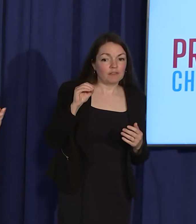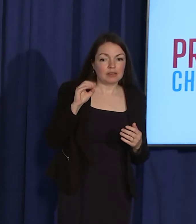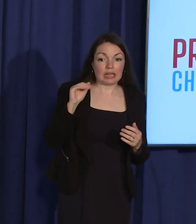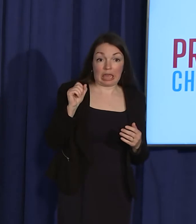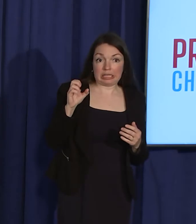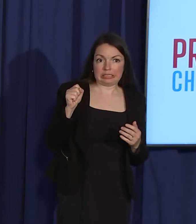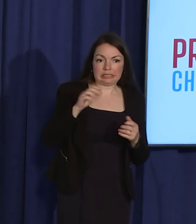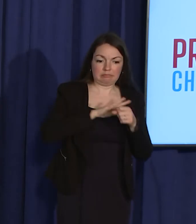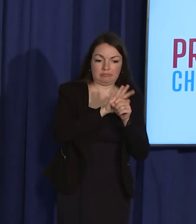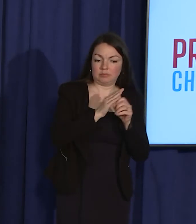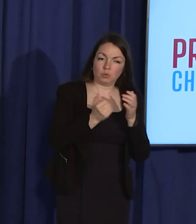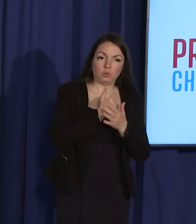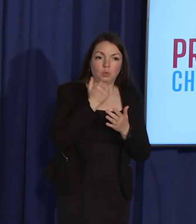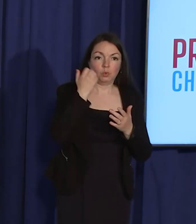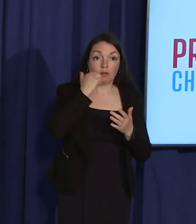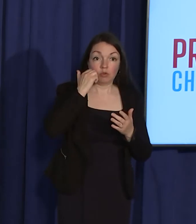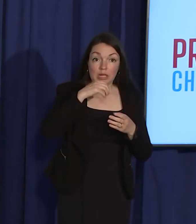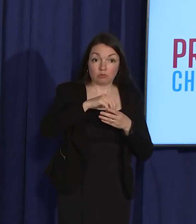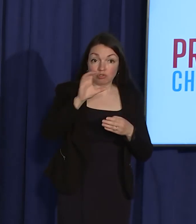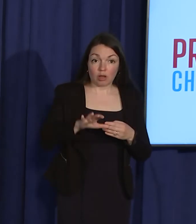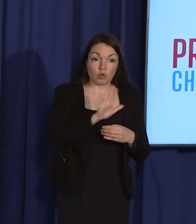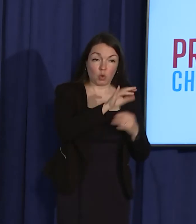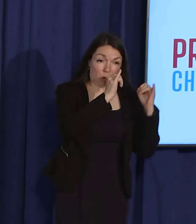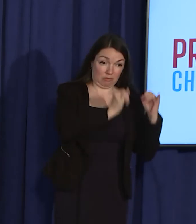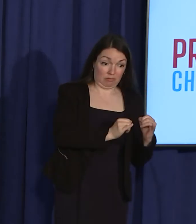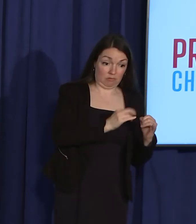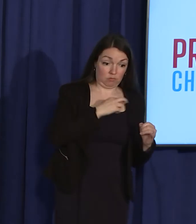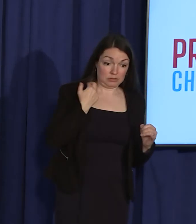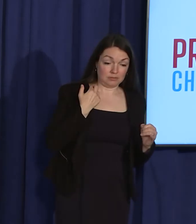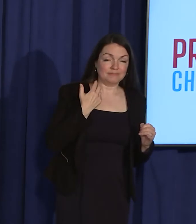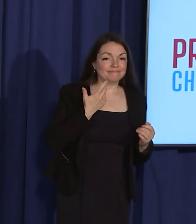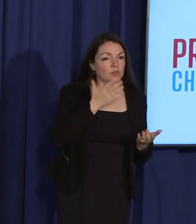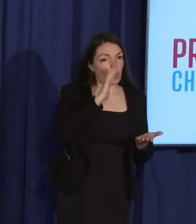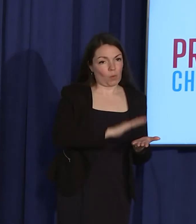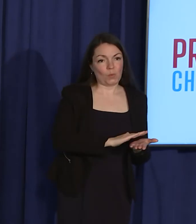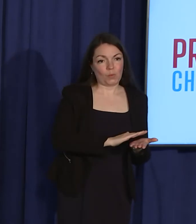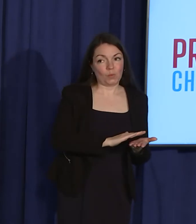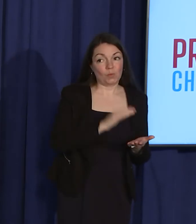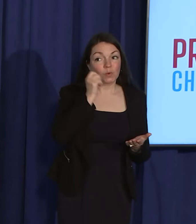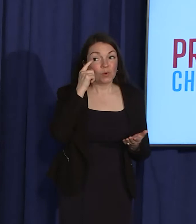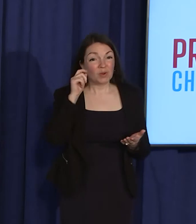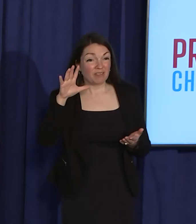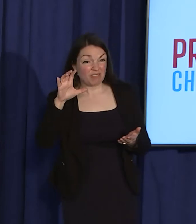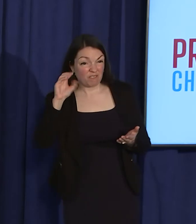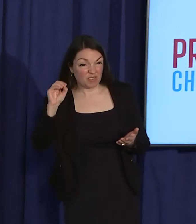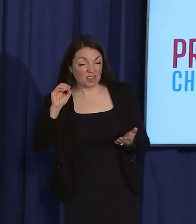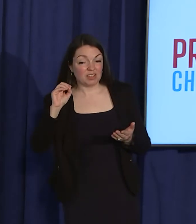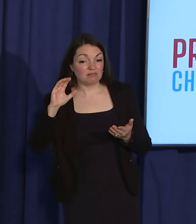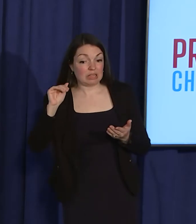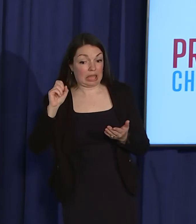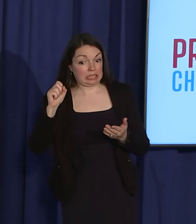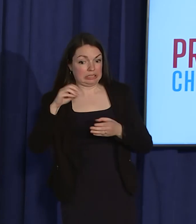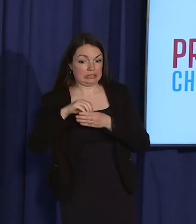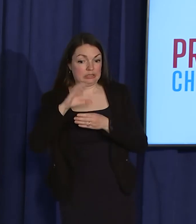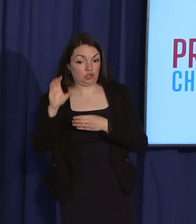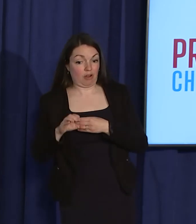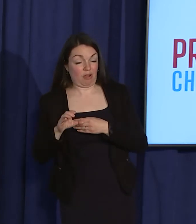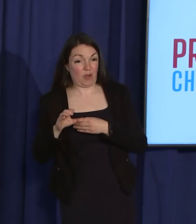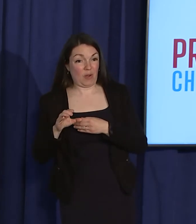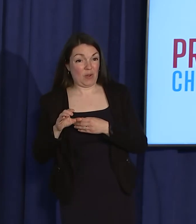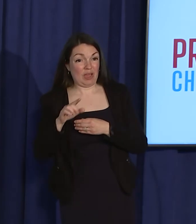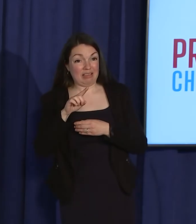day in Chicago, your individual risk is low. But when there are 550 cases a day in Chicago and you are